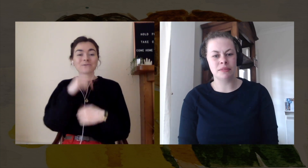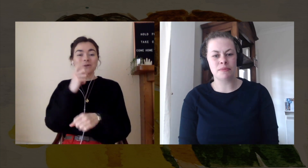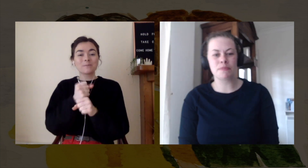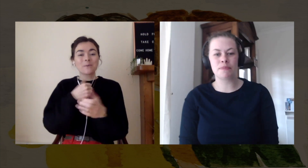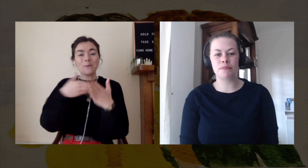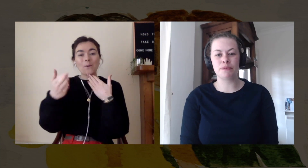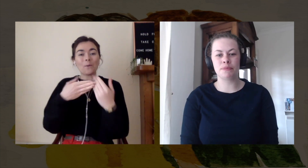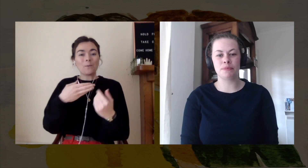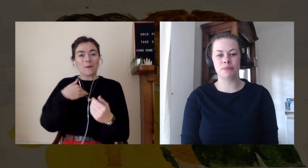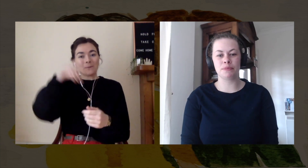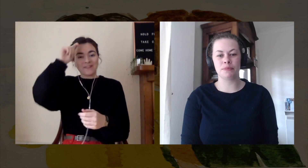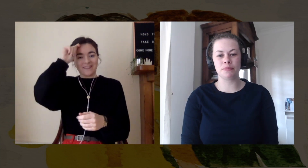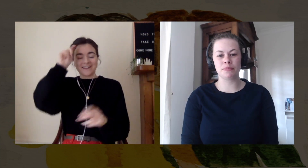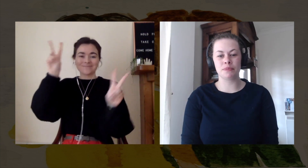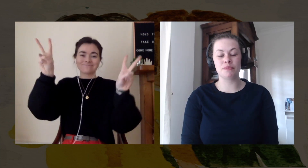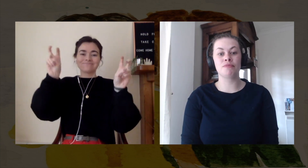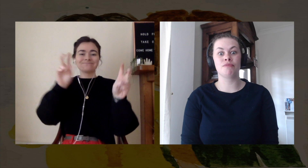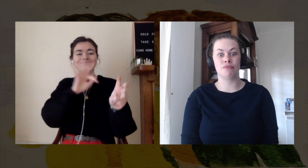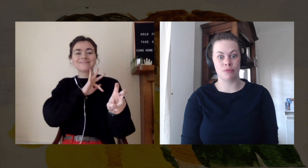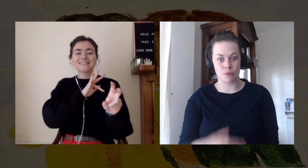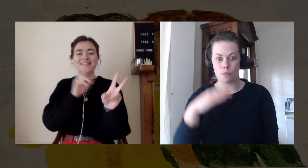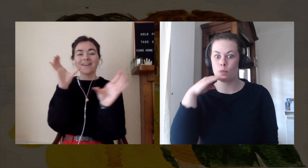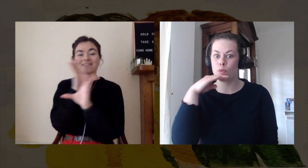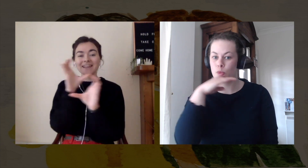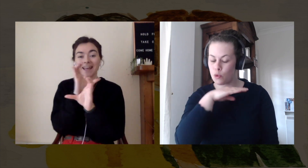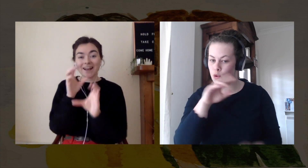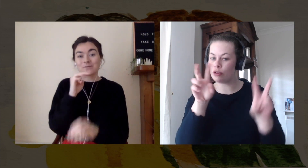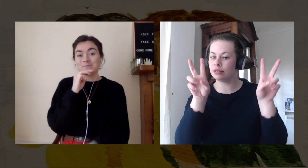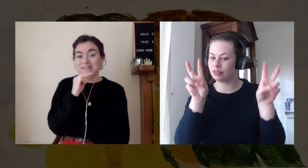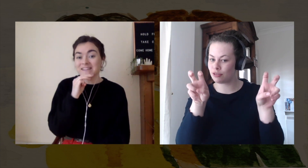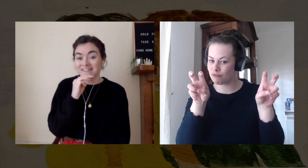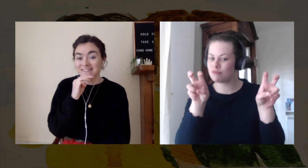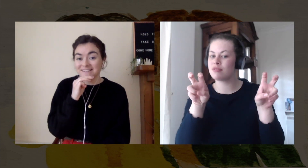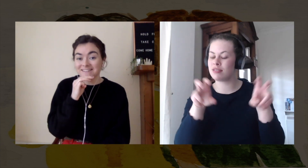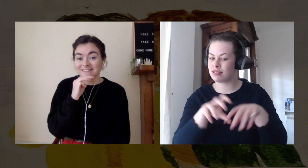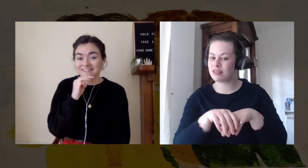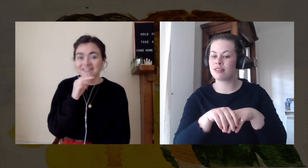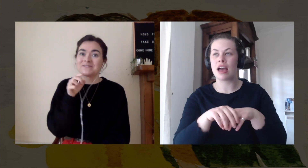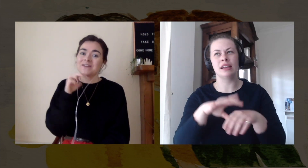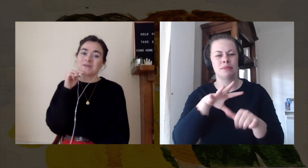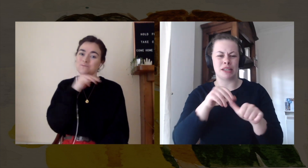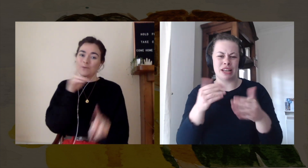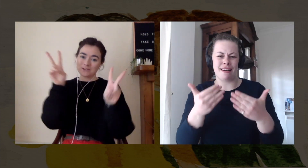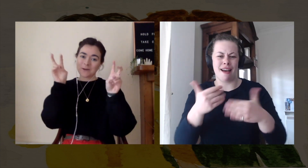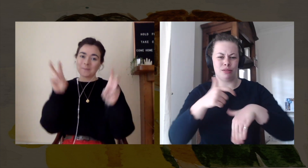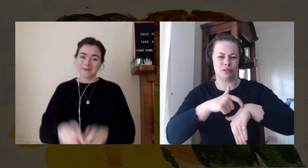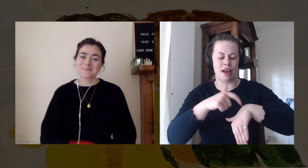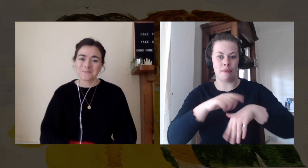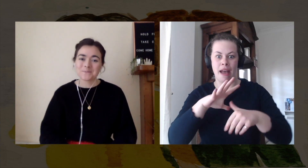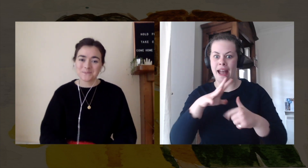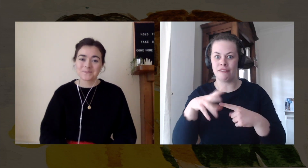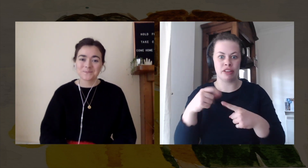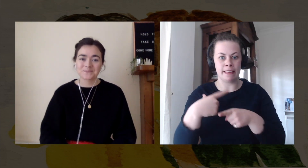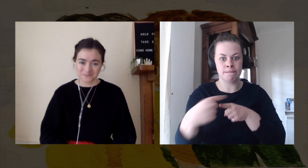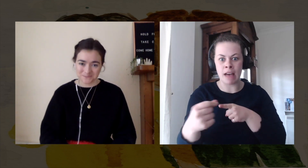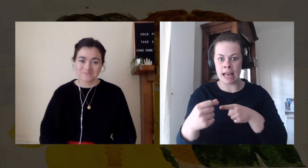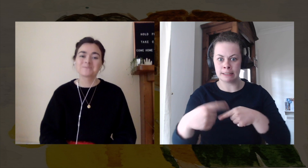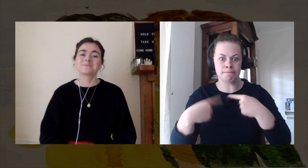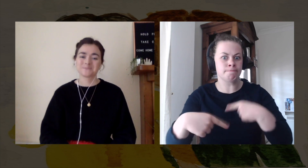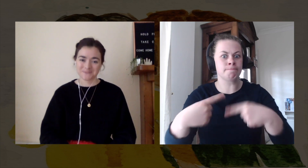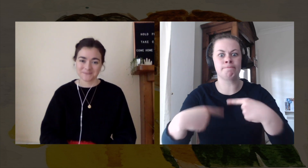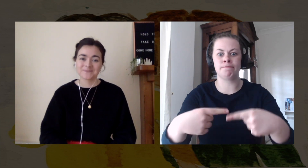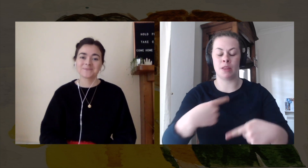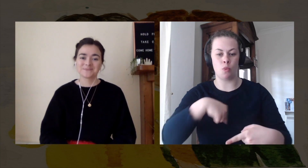is. A very important topic. A very important topic. I mean, particularly in this day and age when everything's running as fast as it is. Yes. And we're very quick to forget ourselves.